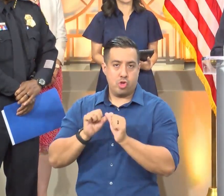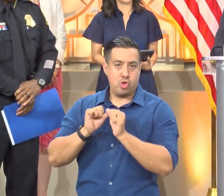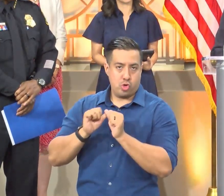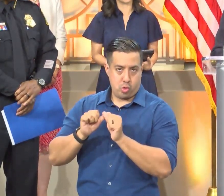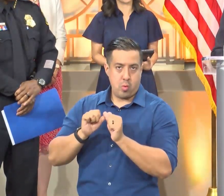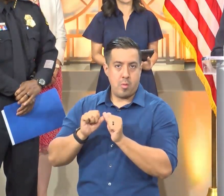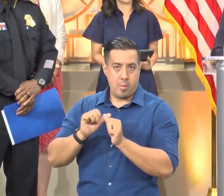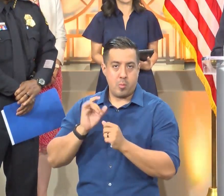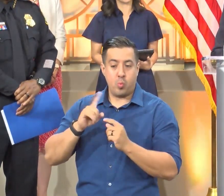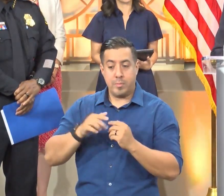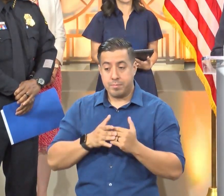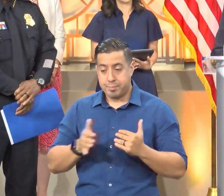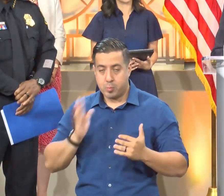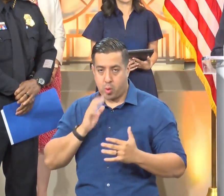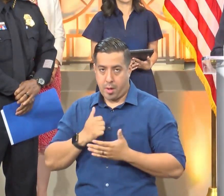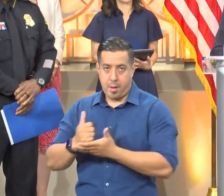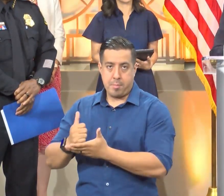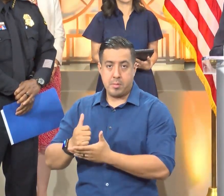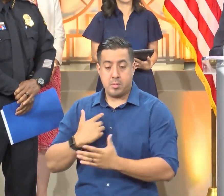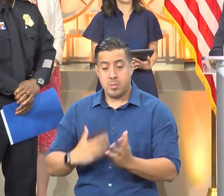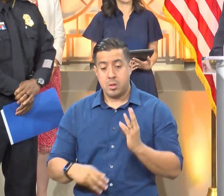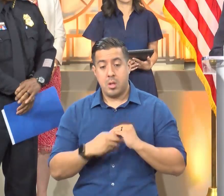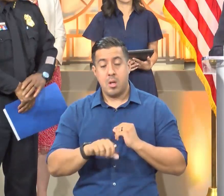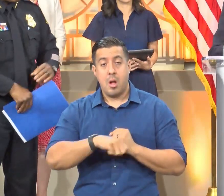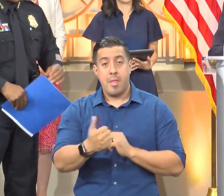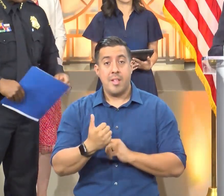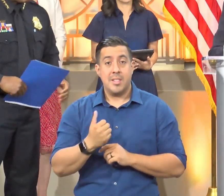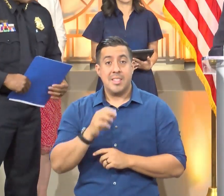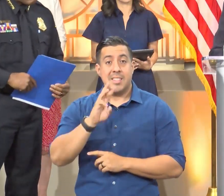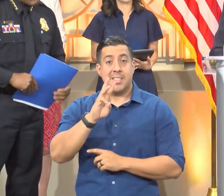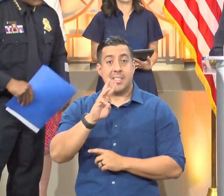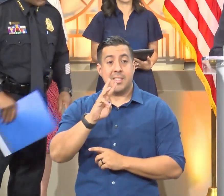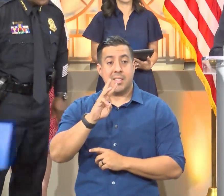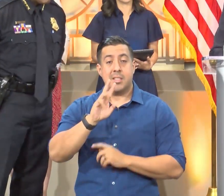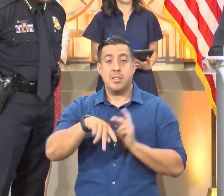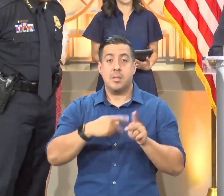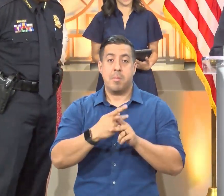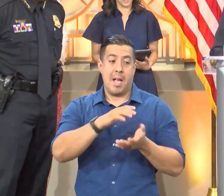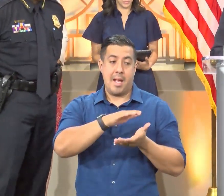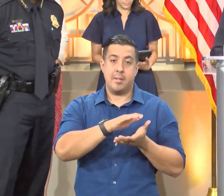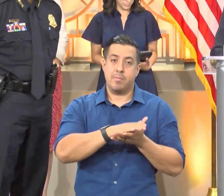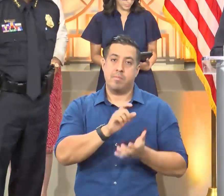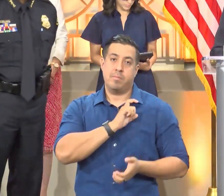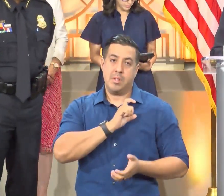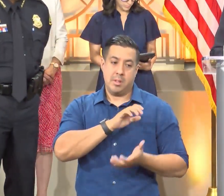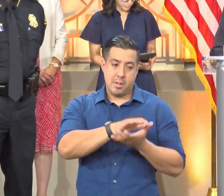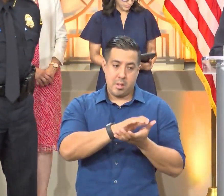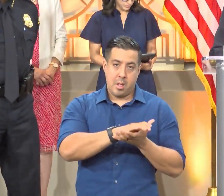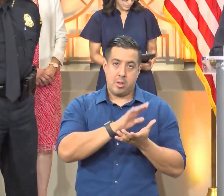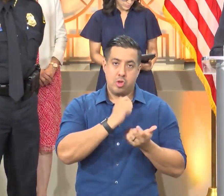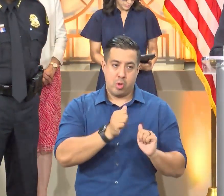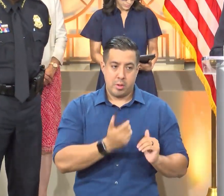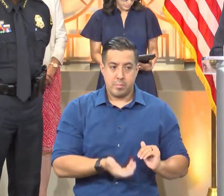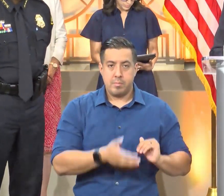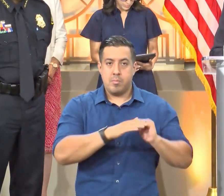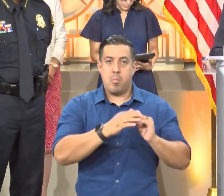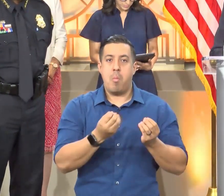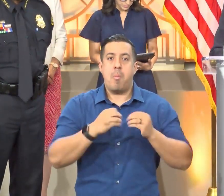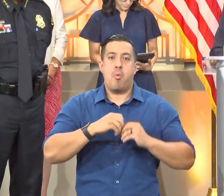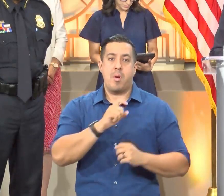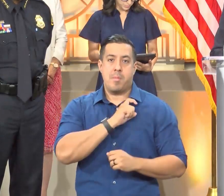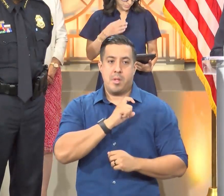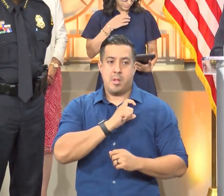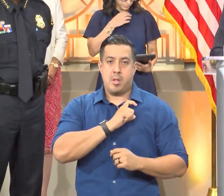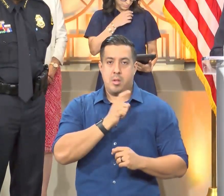move forward. We've added another 6 cadet class to HPD in order to increase the number of police officers on